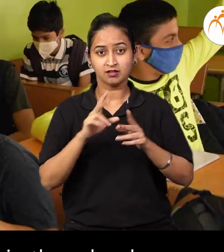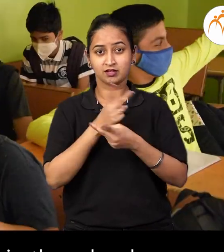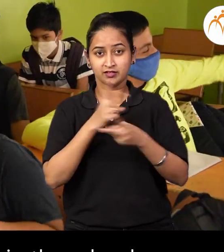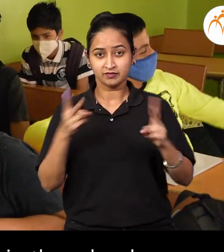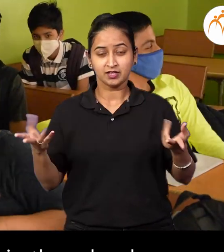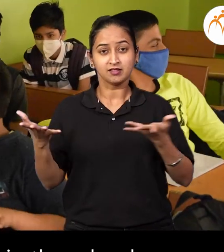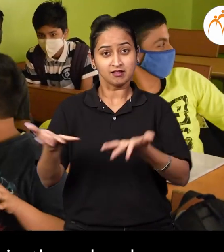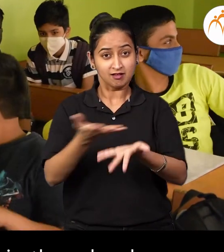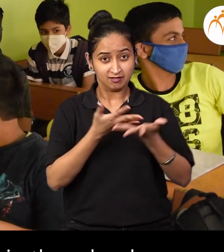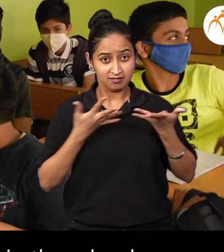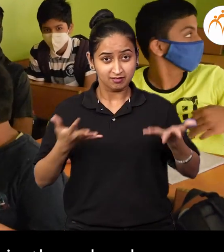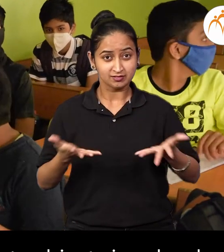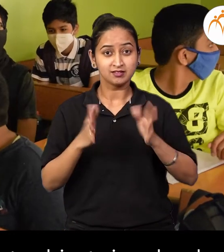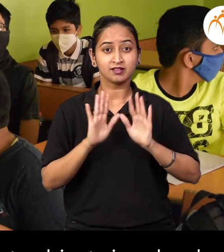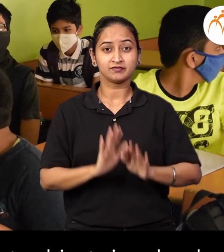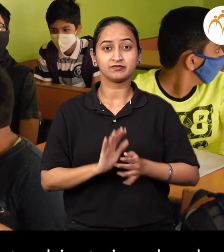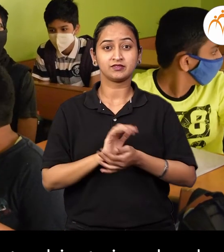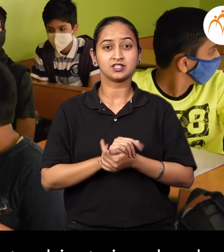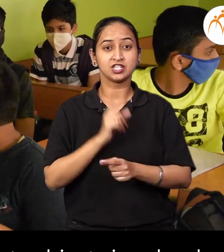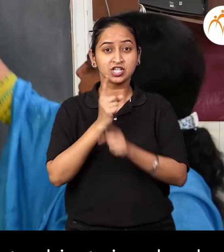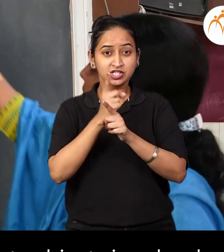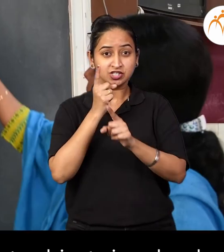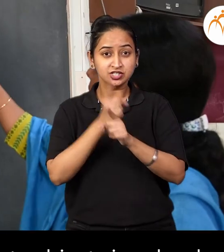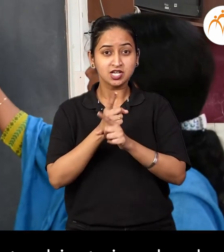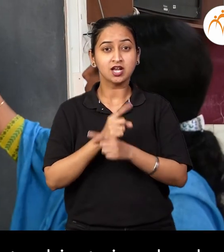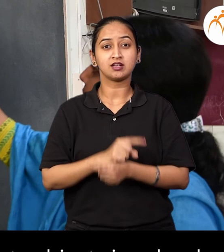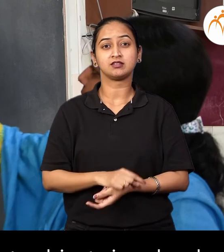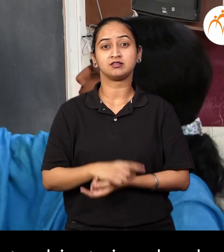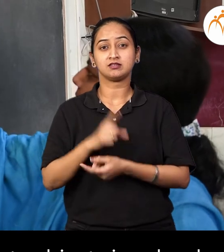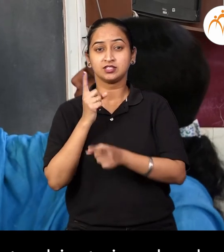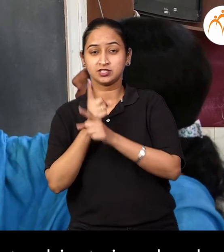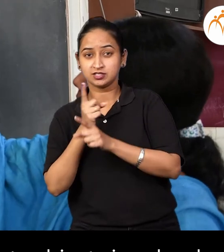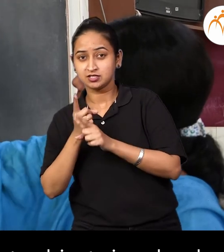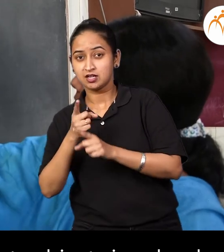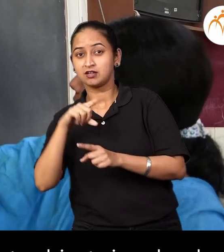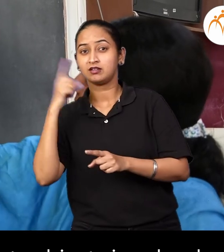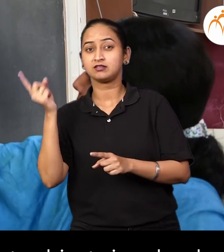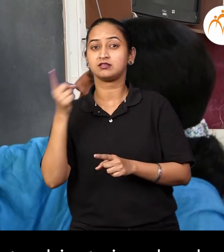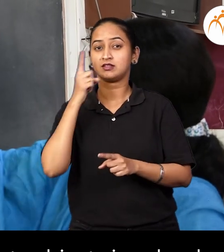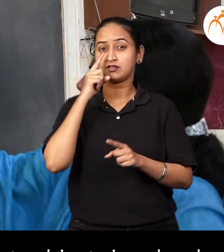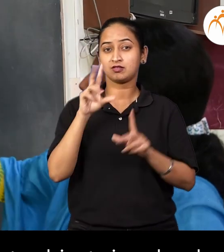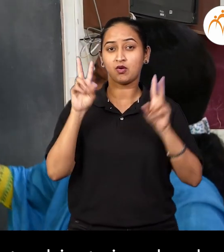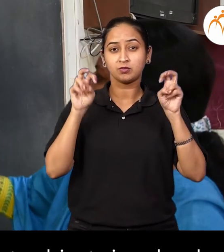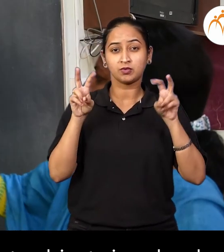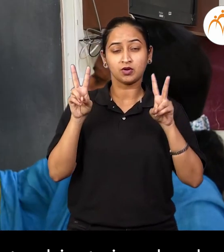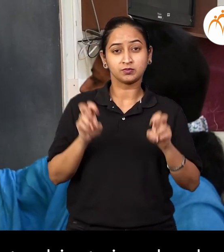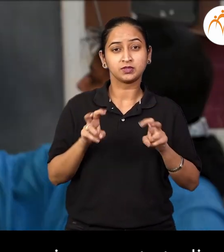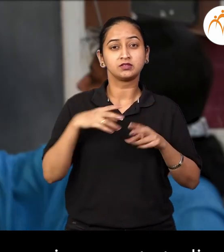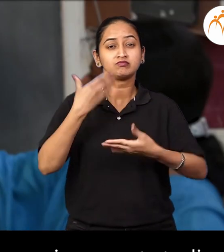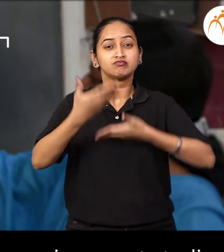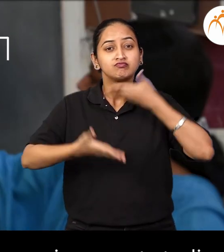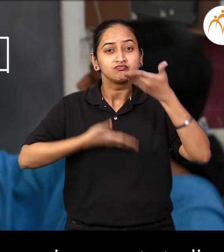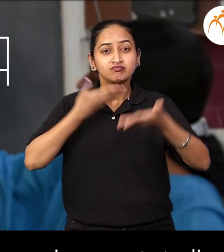in the school. Teachers teach different subjects in school.